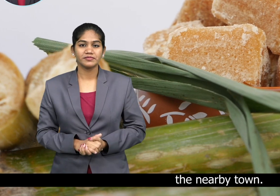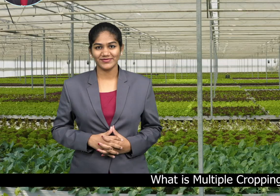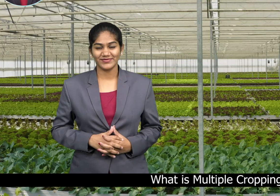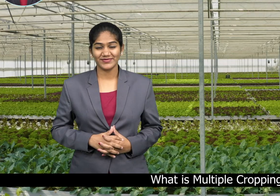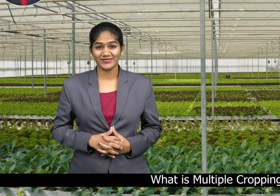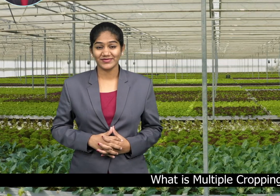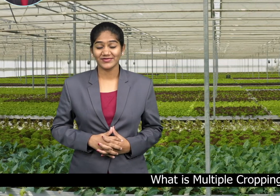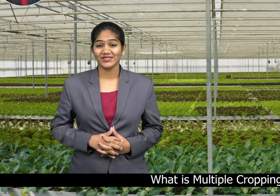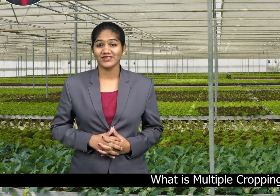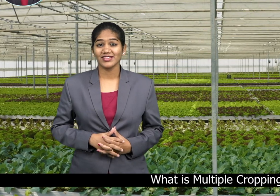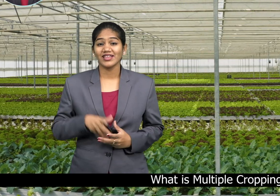What is multiple cropping?